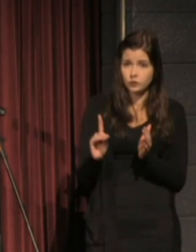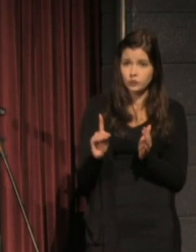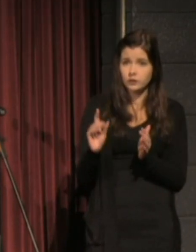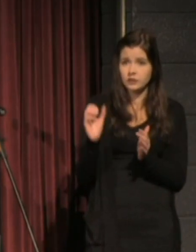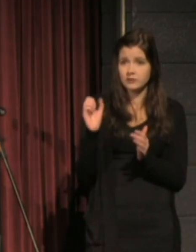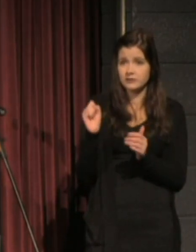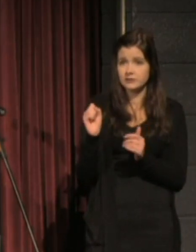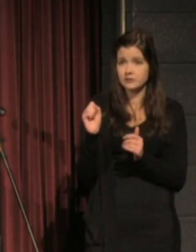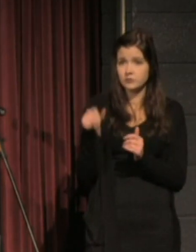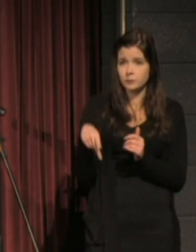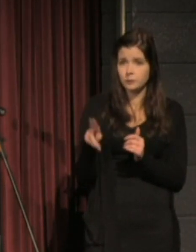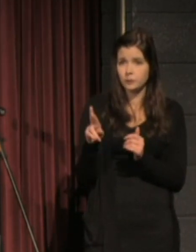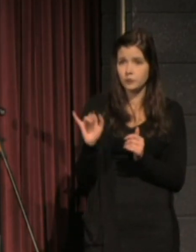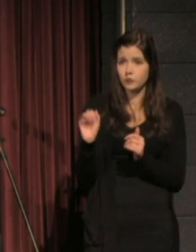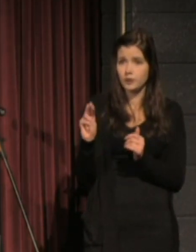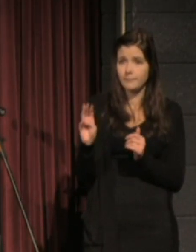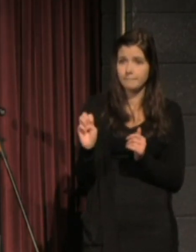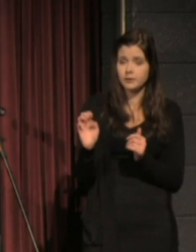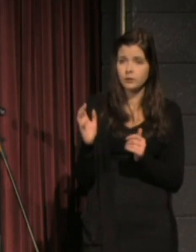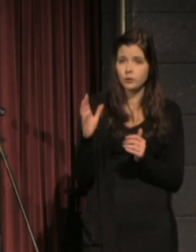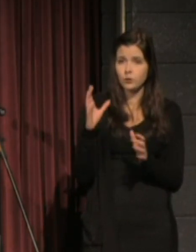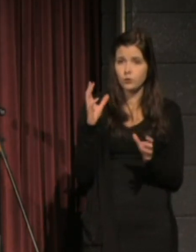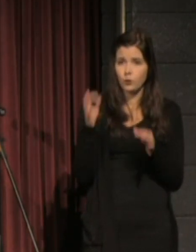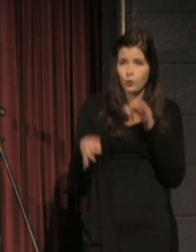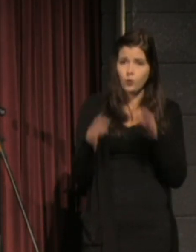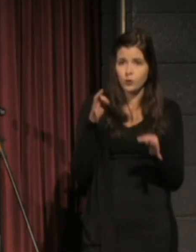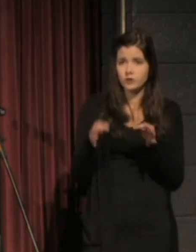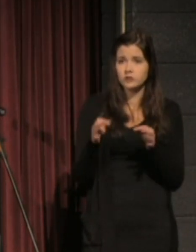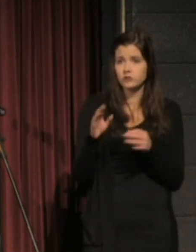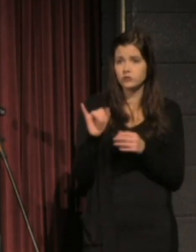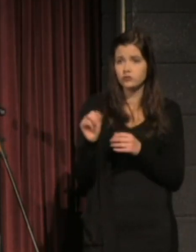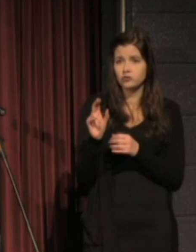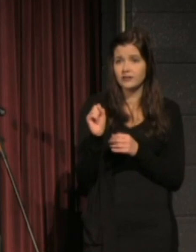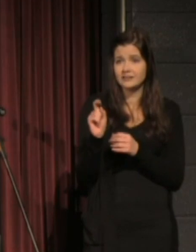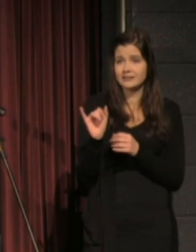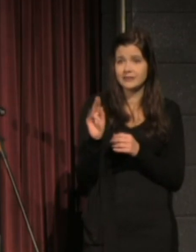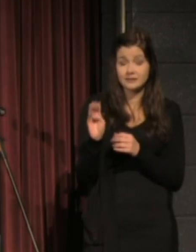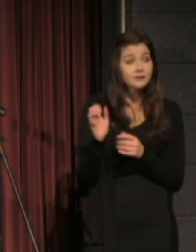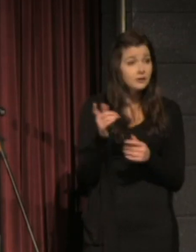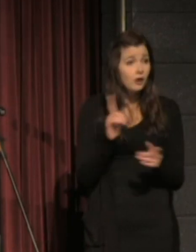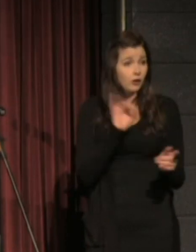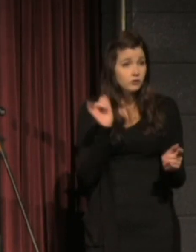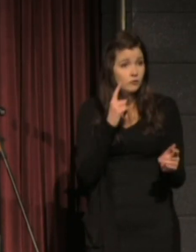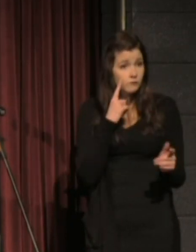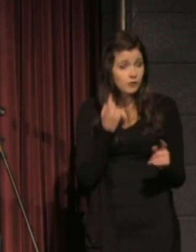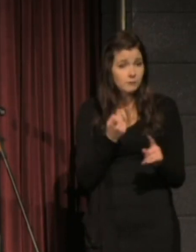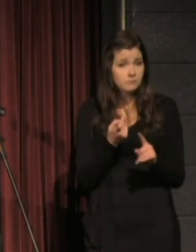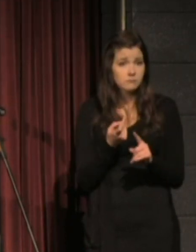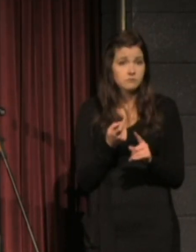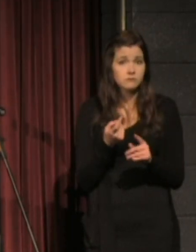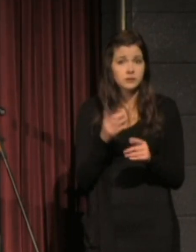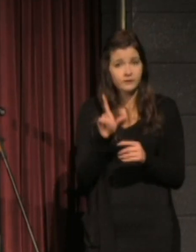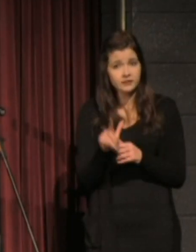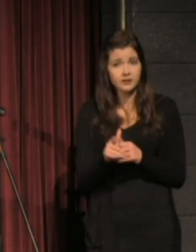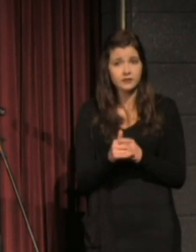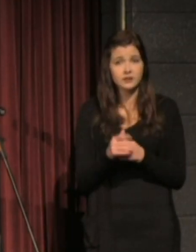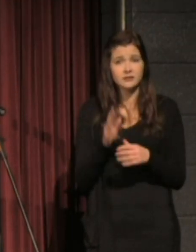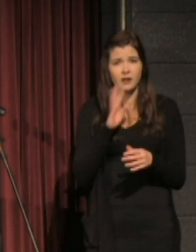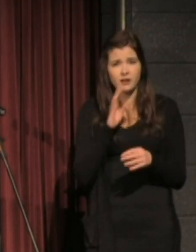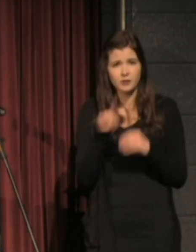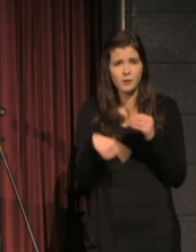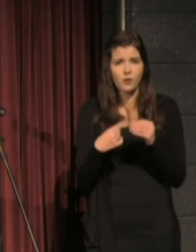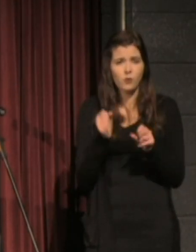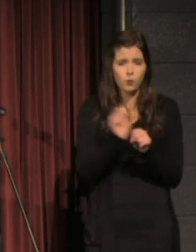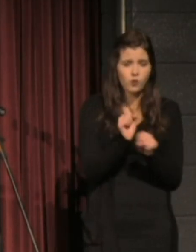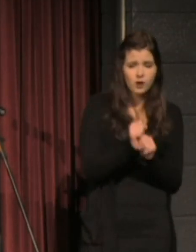Mary Mullen Maring, who coincidentally is also from Devil's Lake, talk a lot about work-life balance. I wish I would have taken the